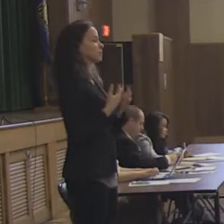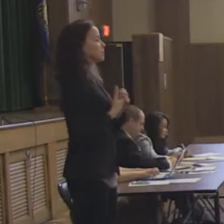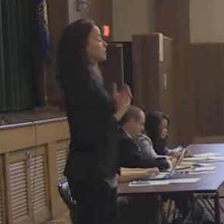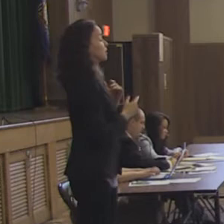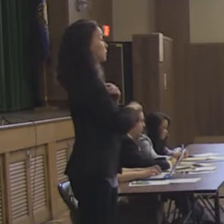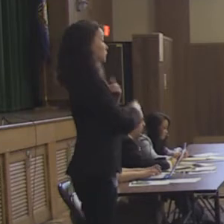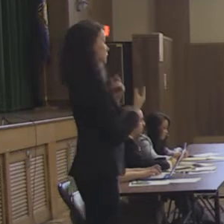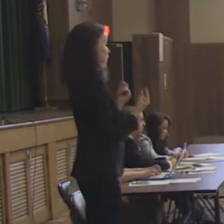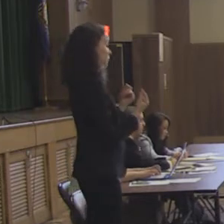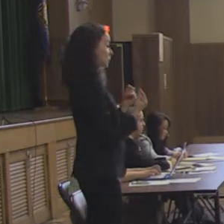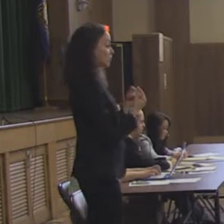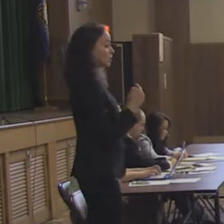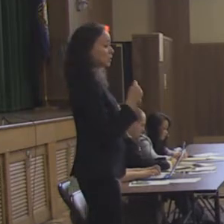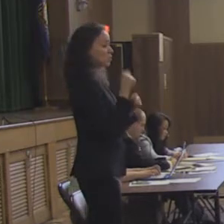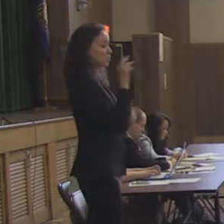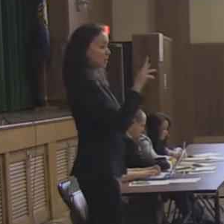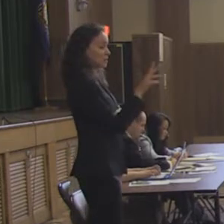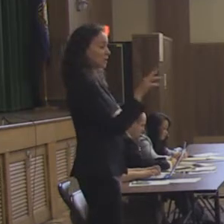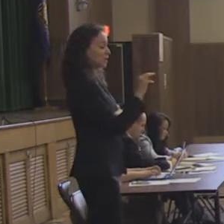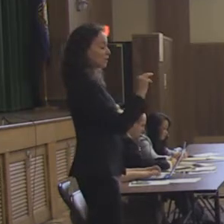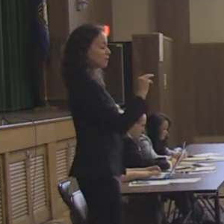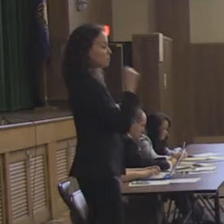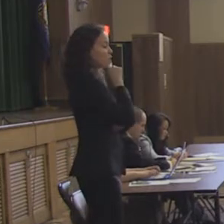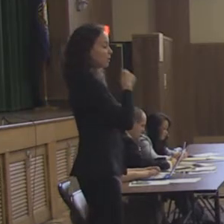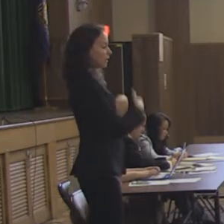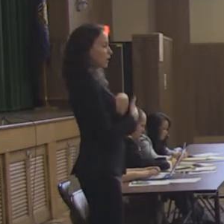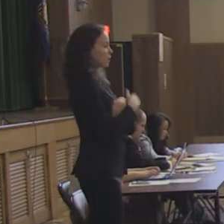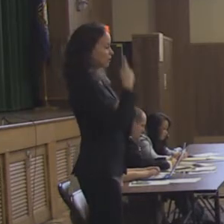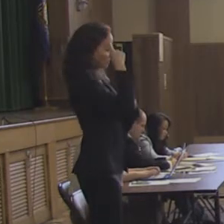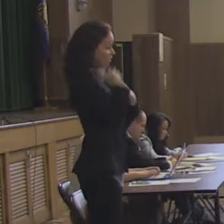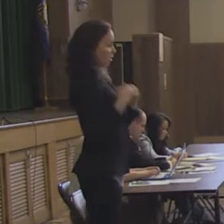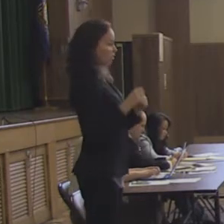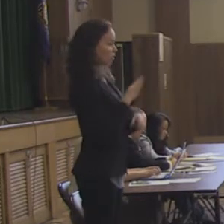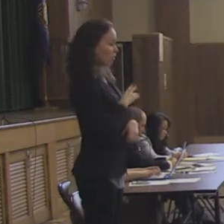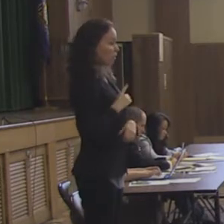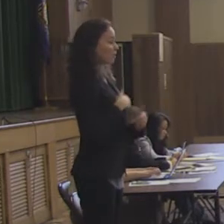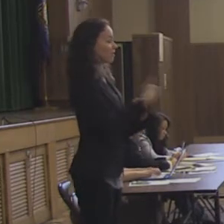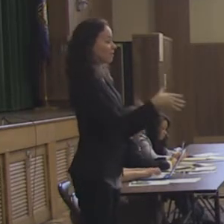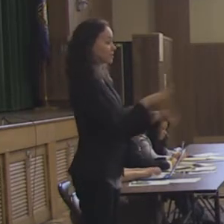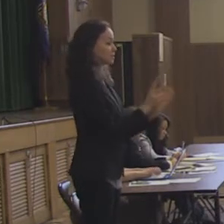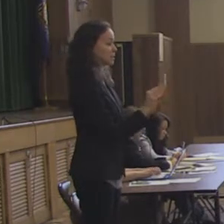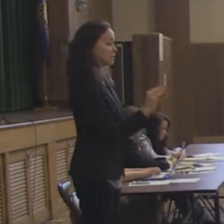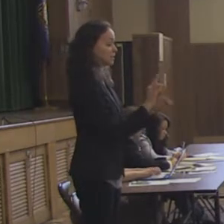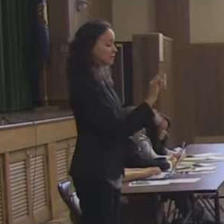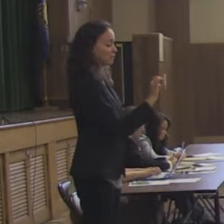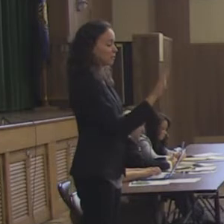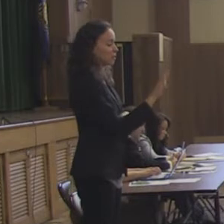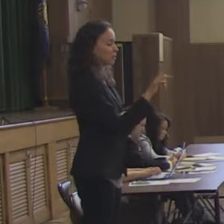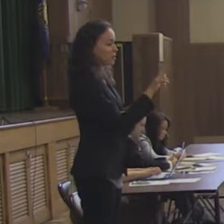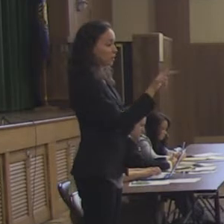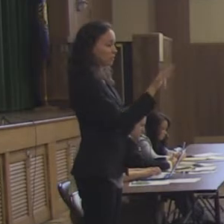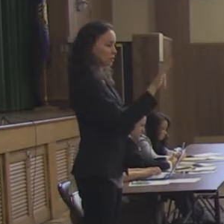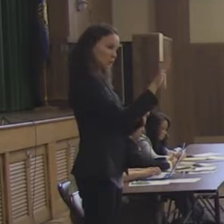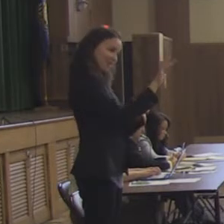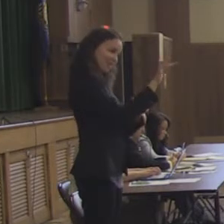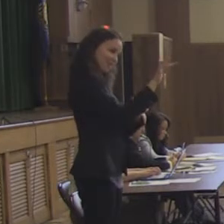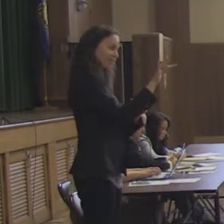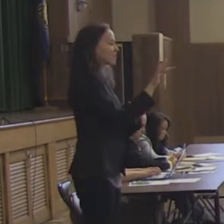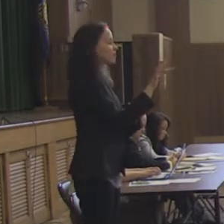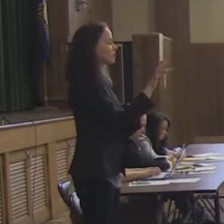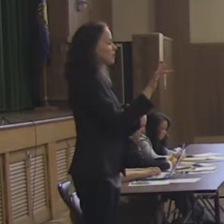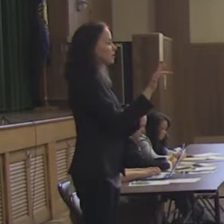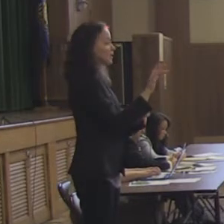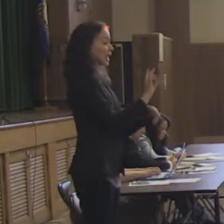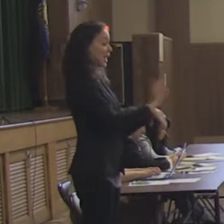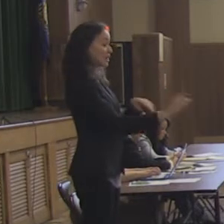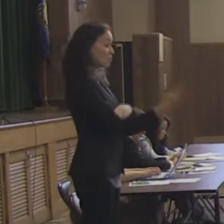the website for the Milwaukee County Mental Health Board. The next meeting is February 25th at 8 a.m. at the Zufari